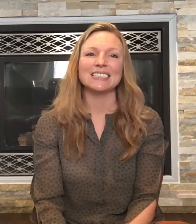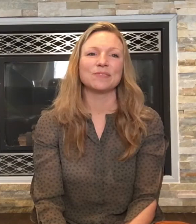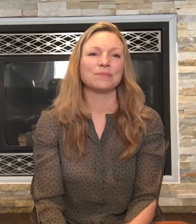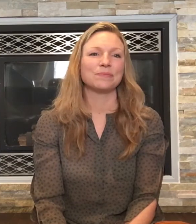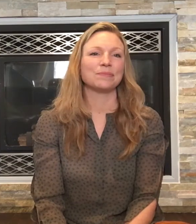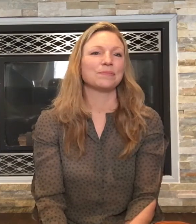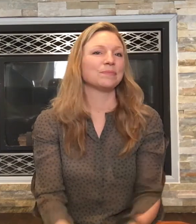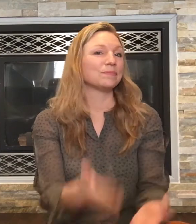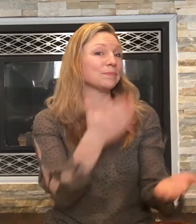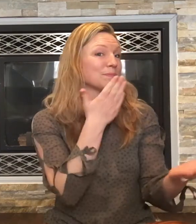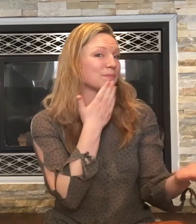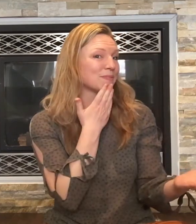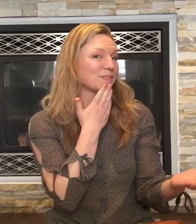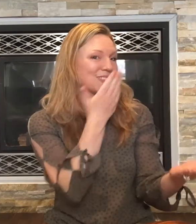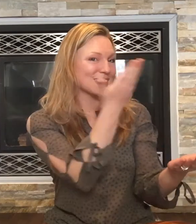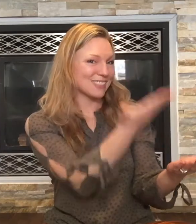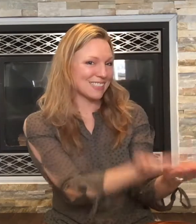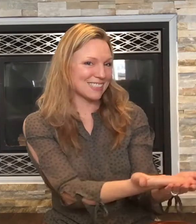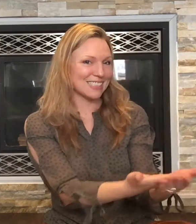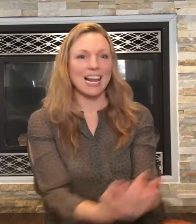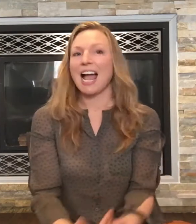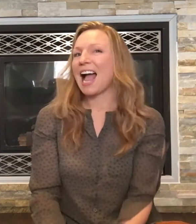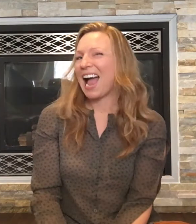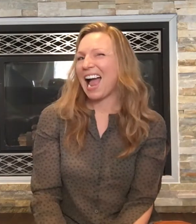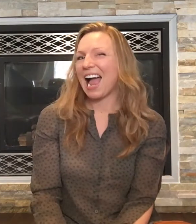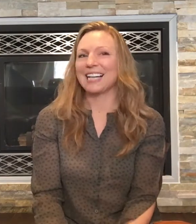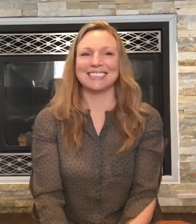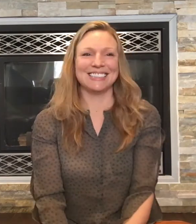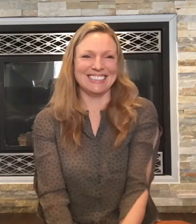anything as good as that.